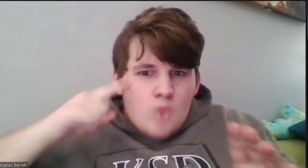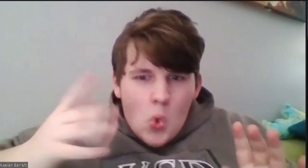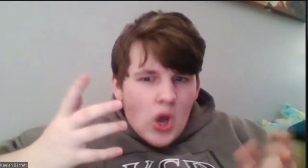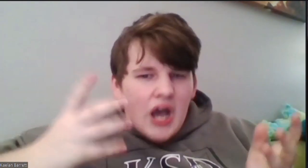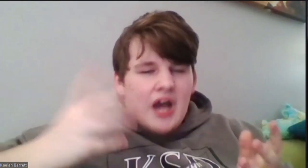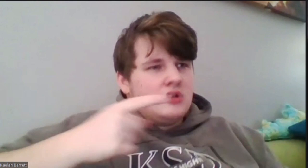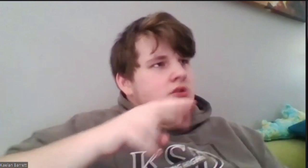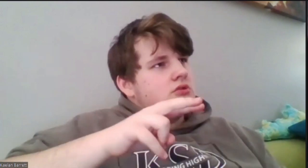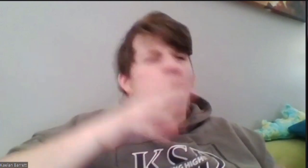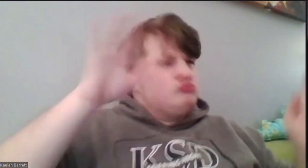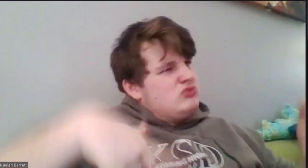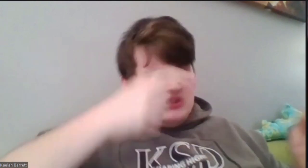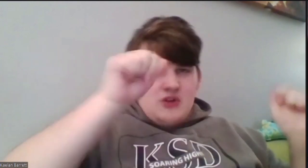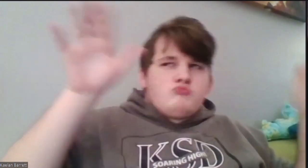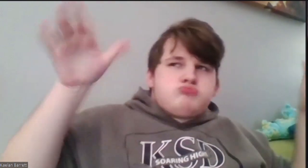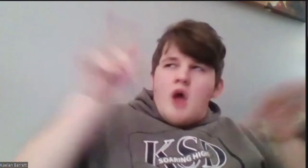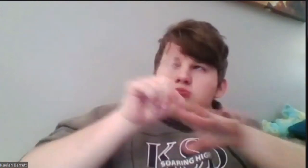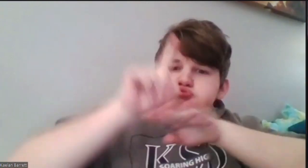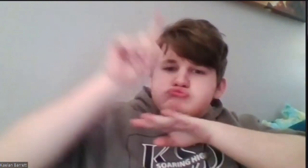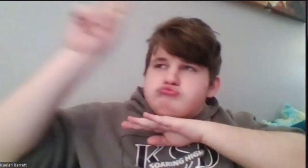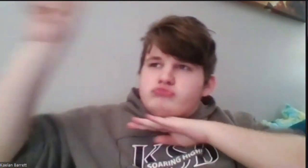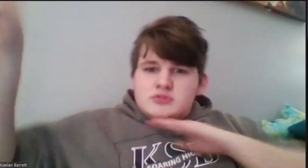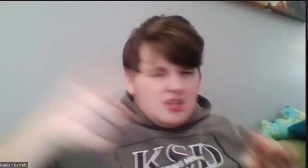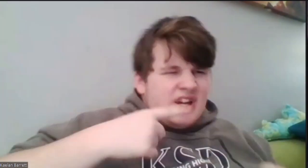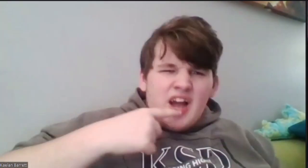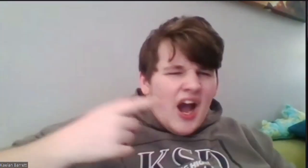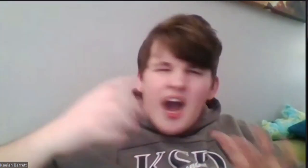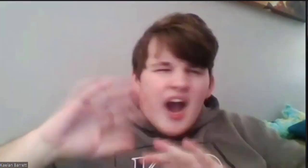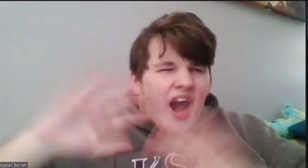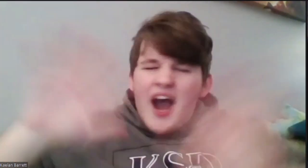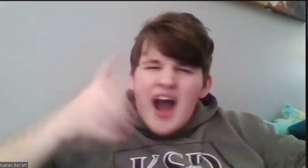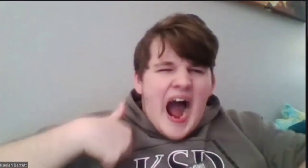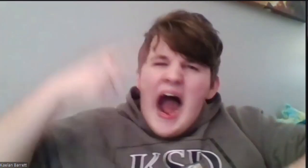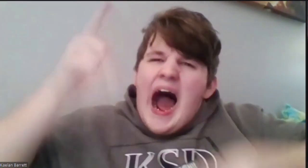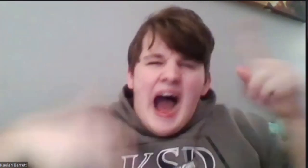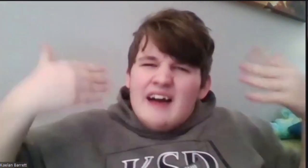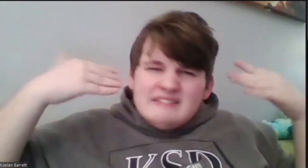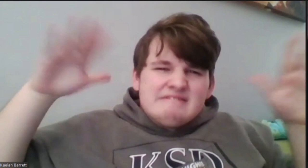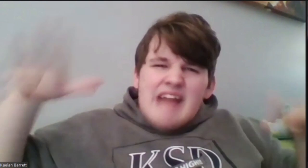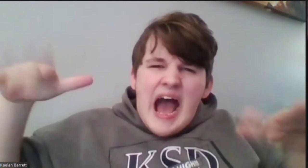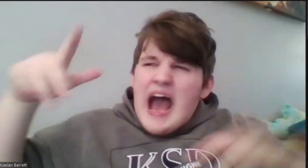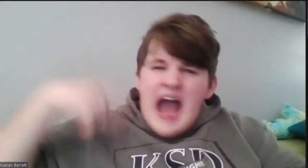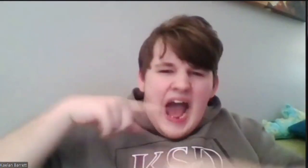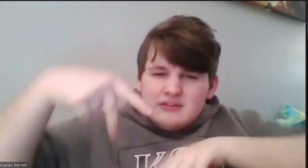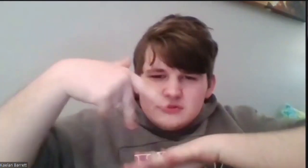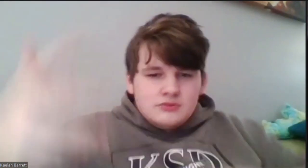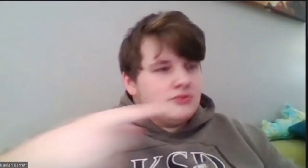going? What are you talking about? Oh, we're going to take off. Let's go. No, I can't fly. You said